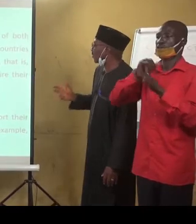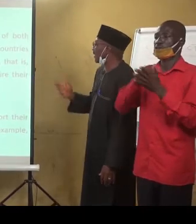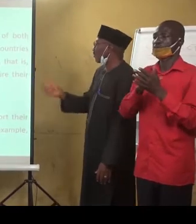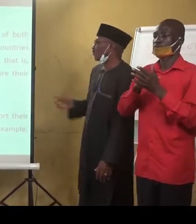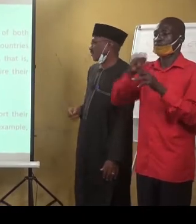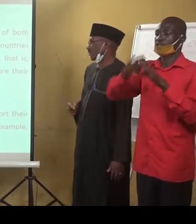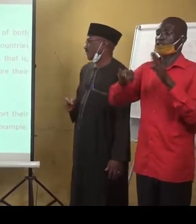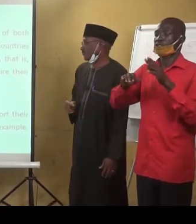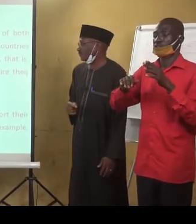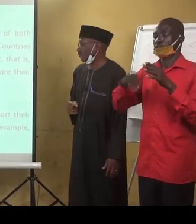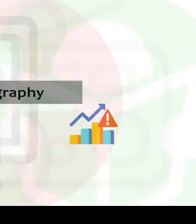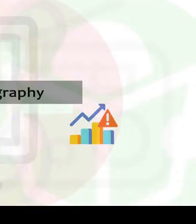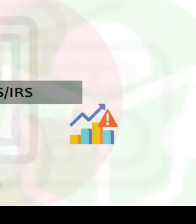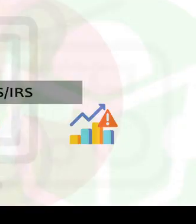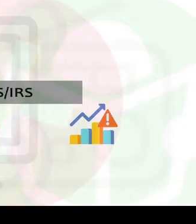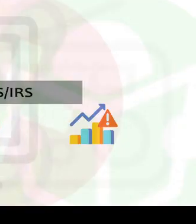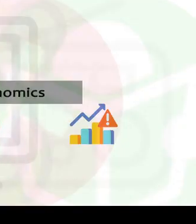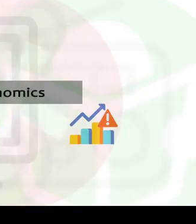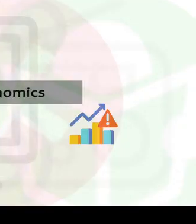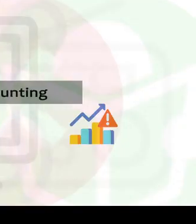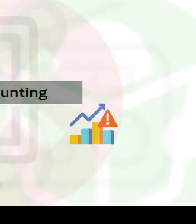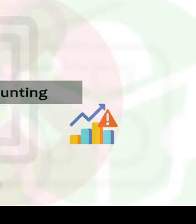than other countries.